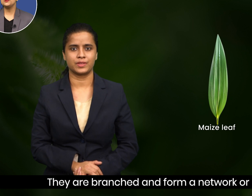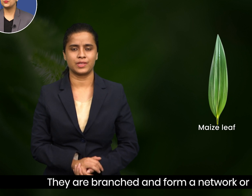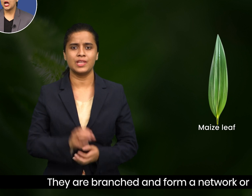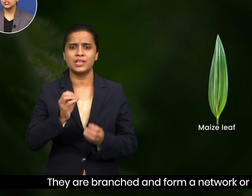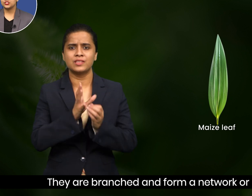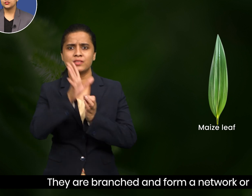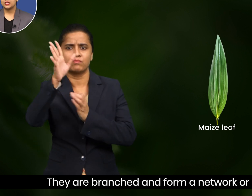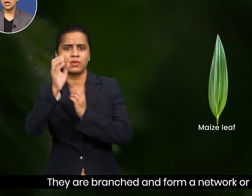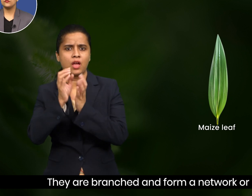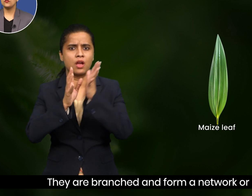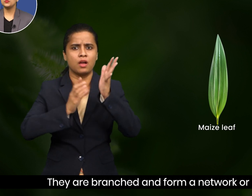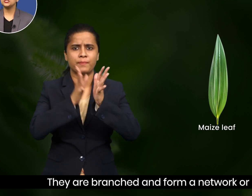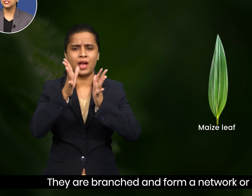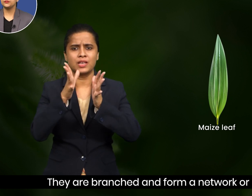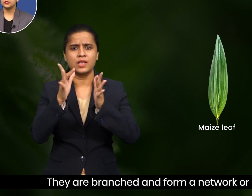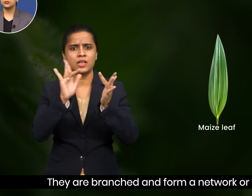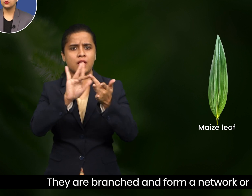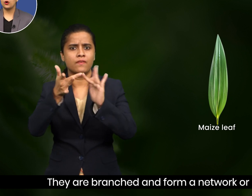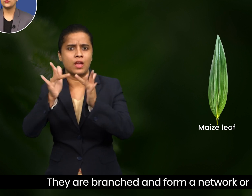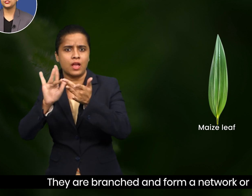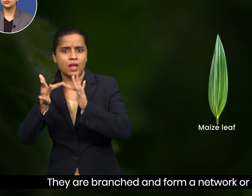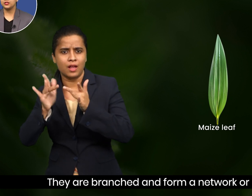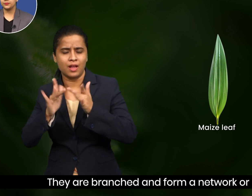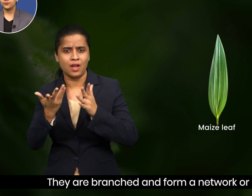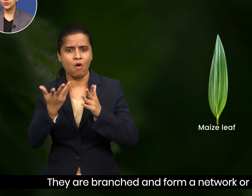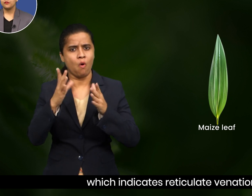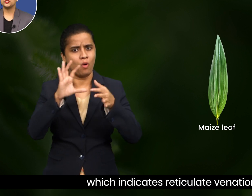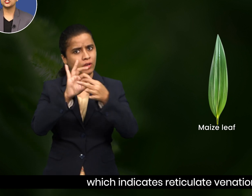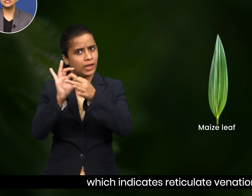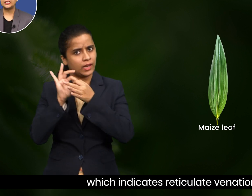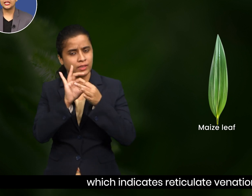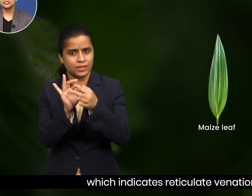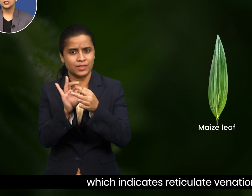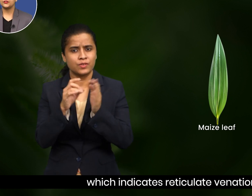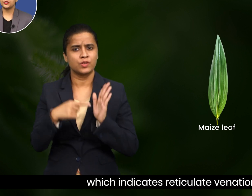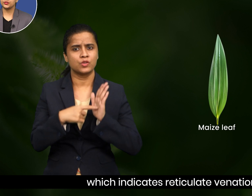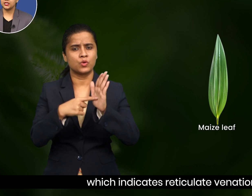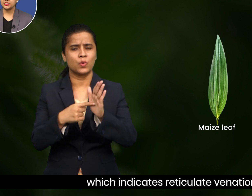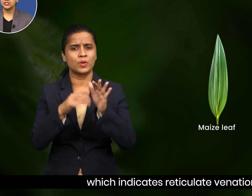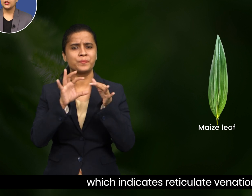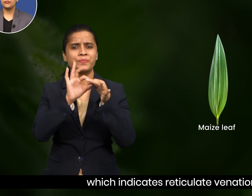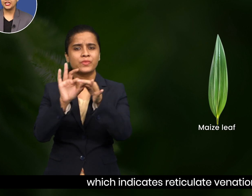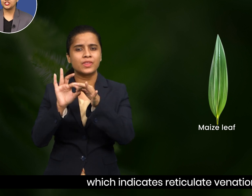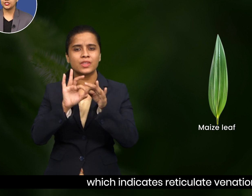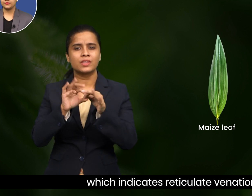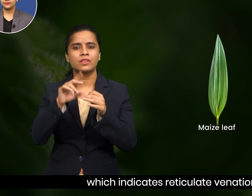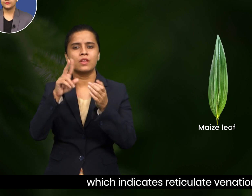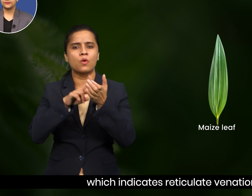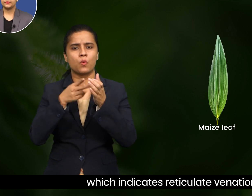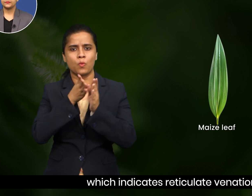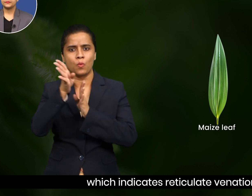They are branched and form a network or reticulum which indicates reticulate